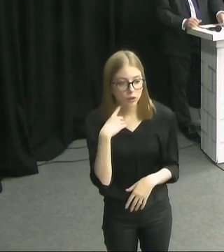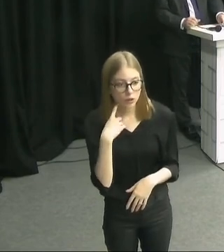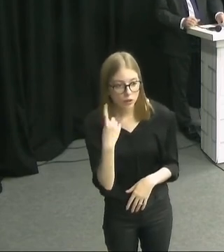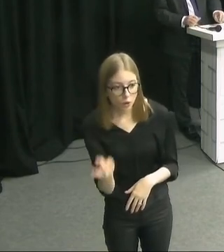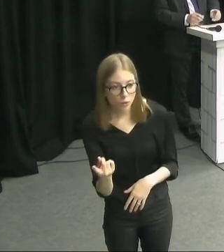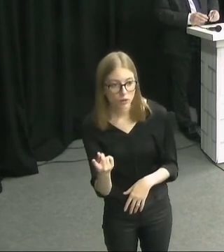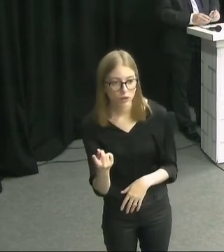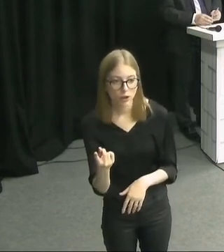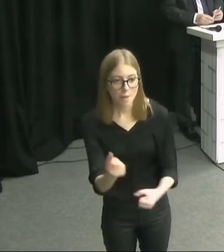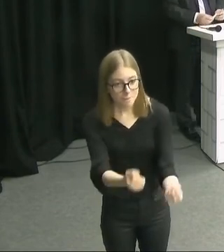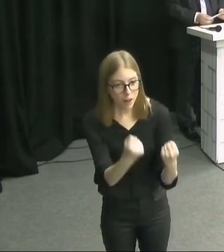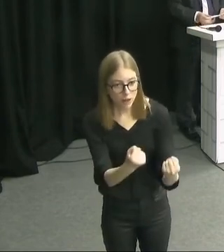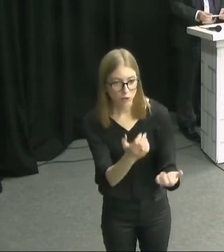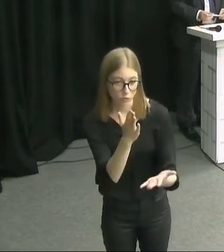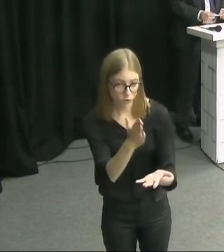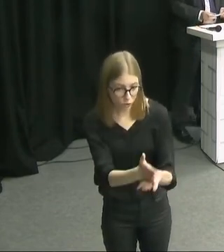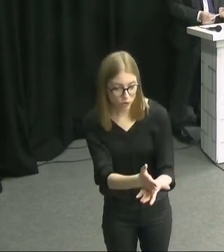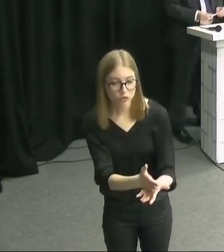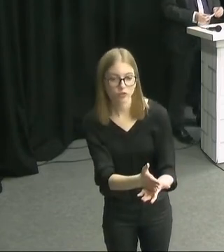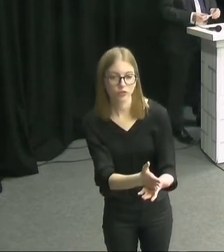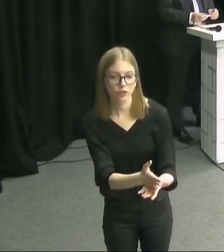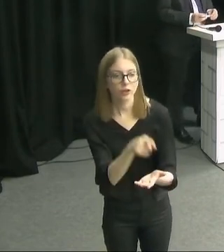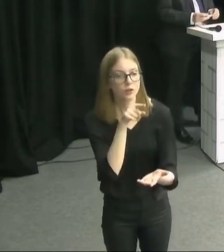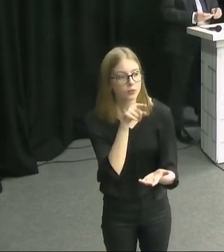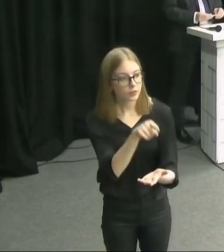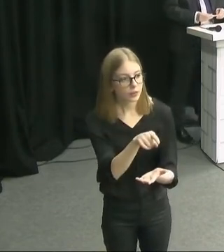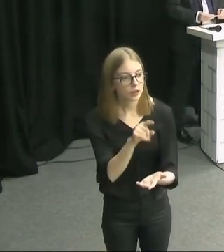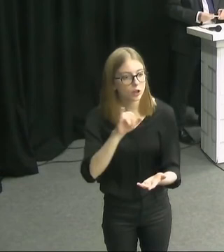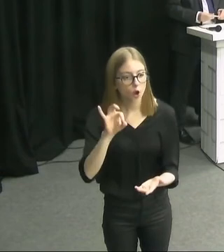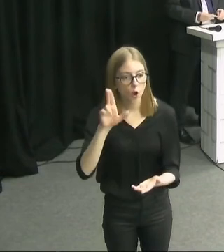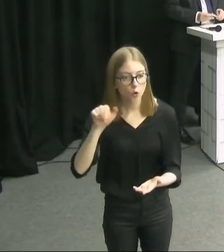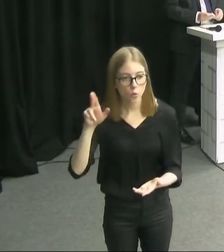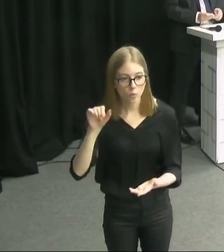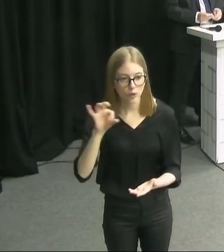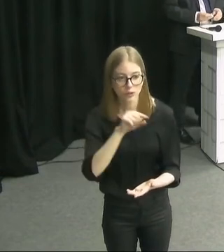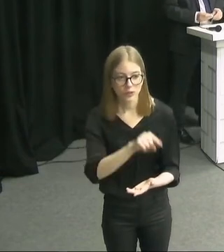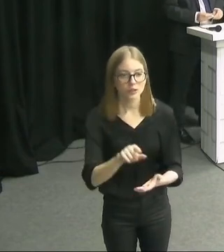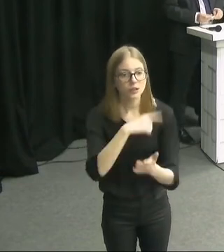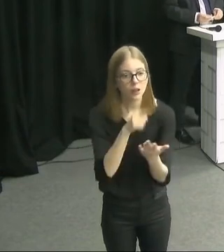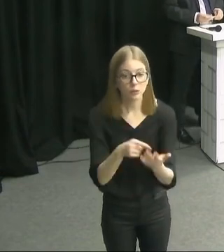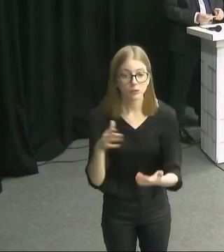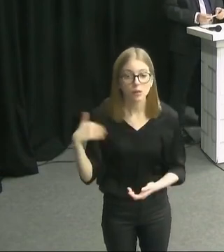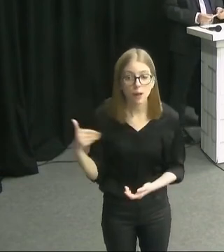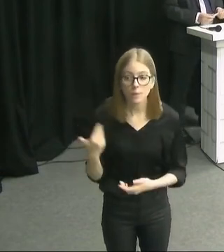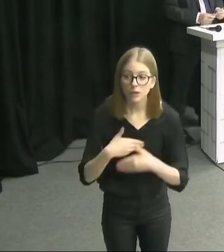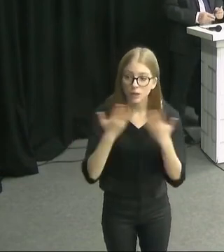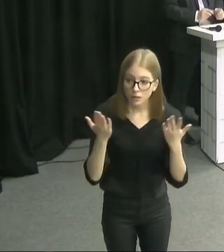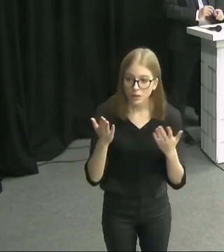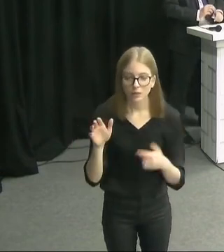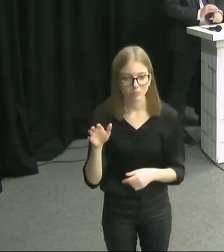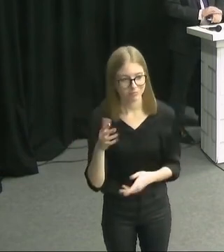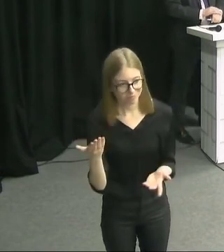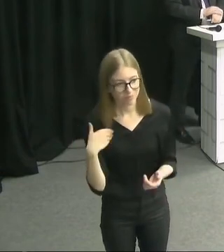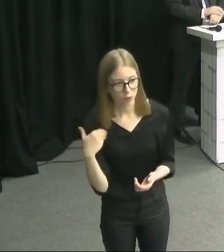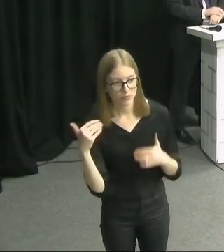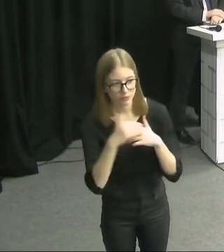Another question, which was also quite popular, received support on Slido. It was asked by Jokubas. He